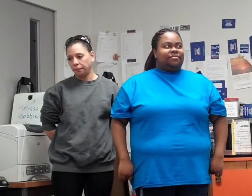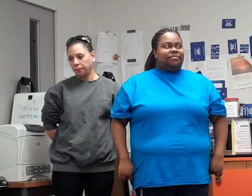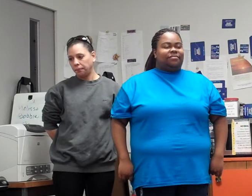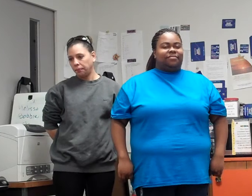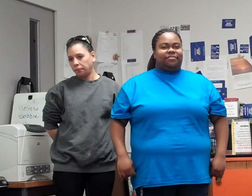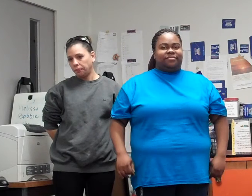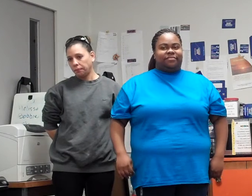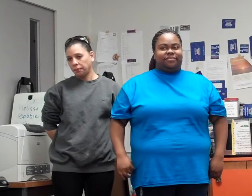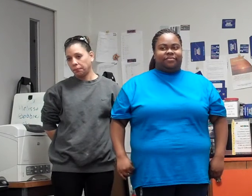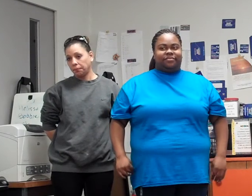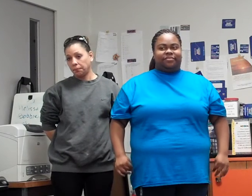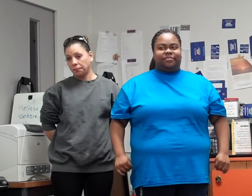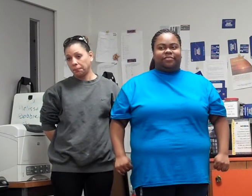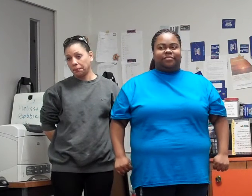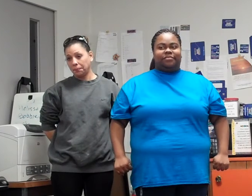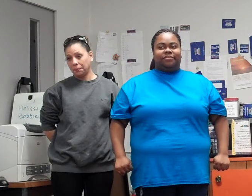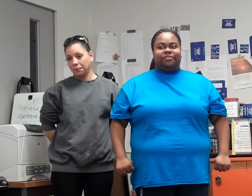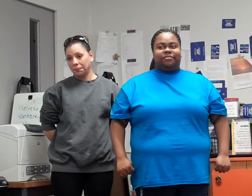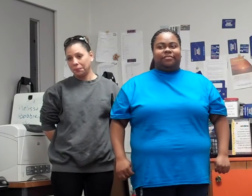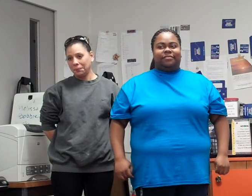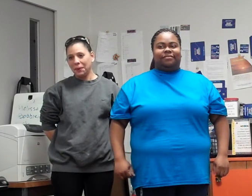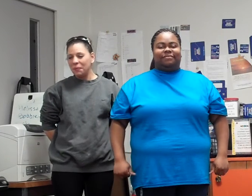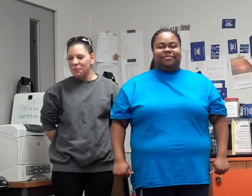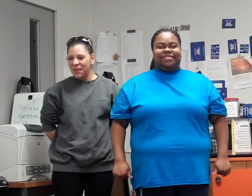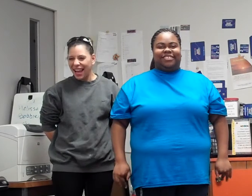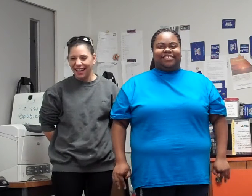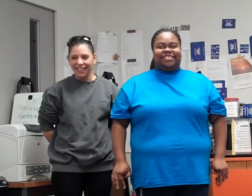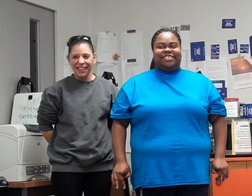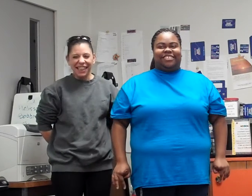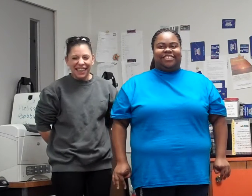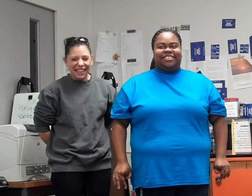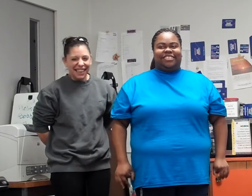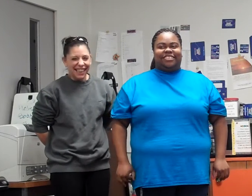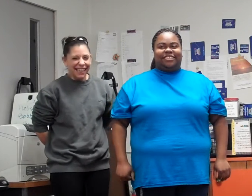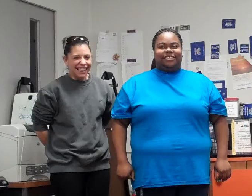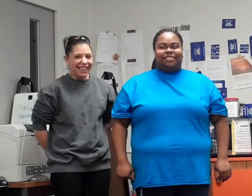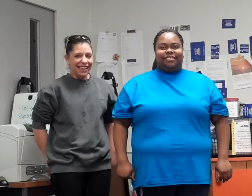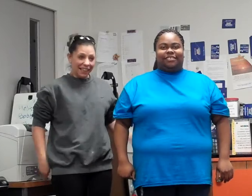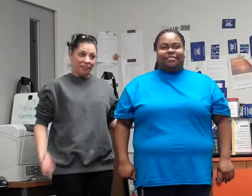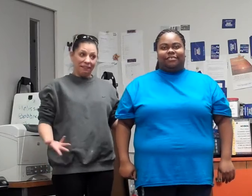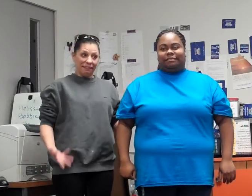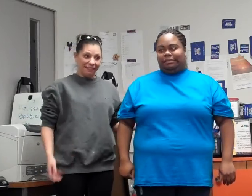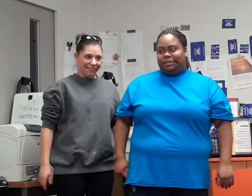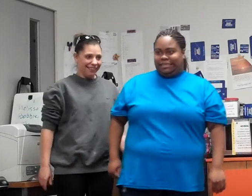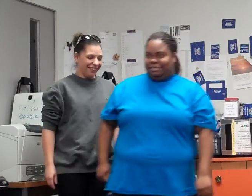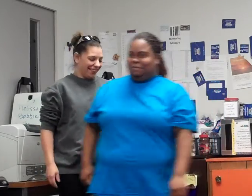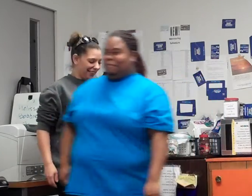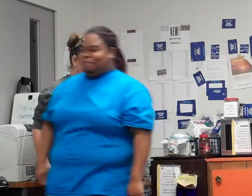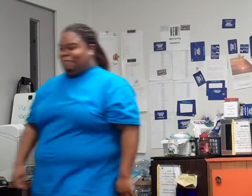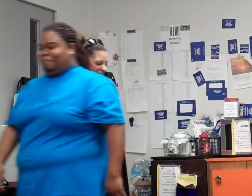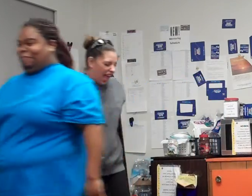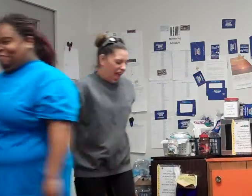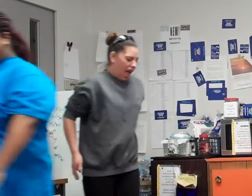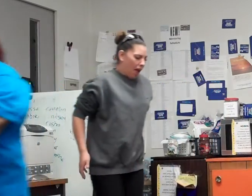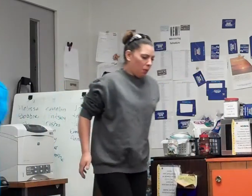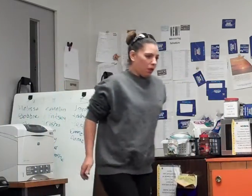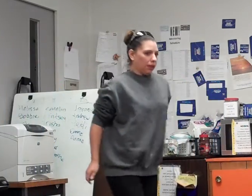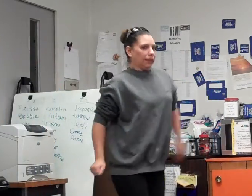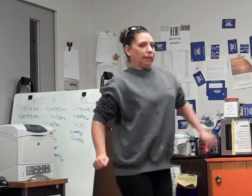with water that area. They're also able to take pictures. Their scope has a camera on it, so they can take pictures of the